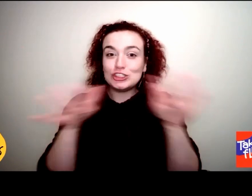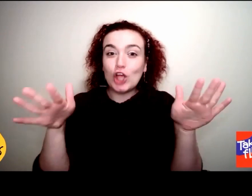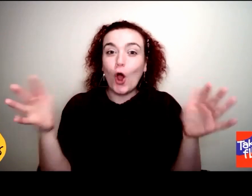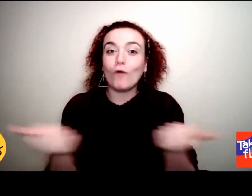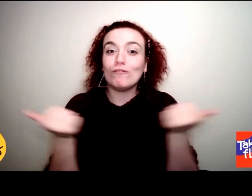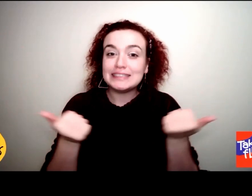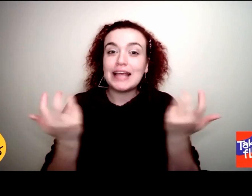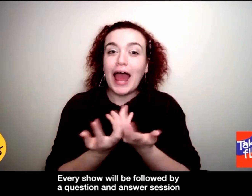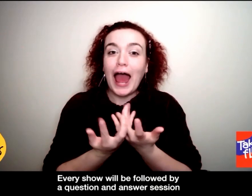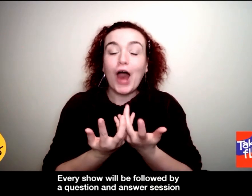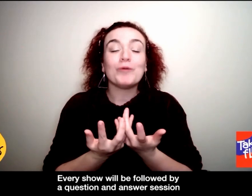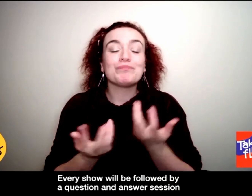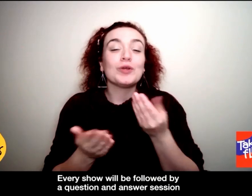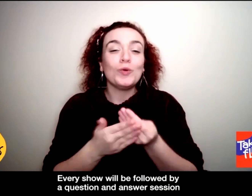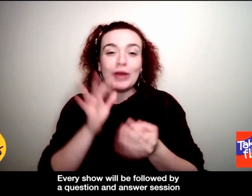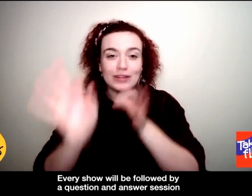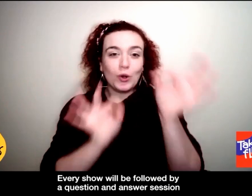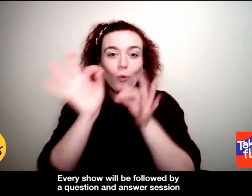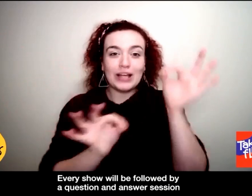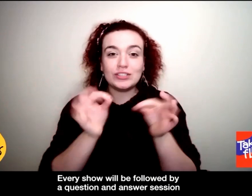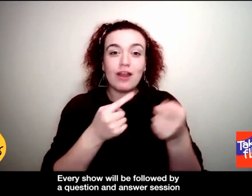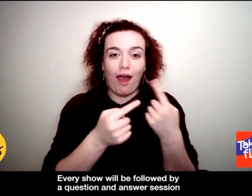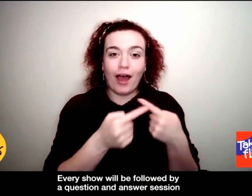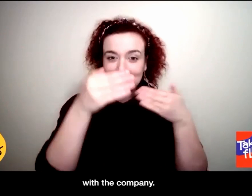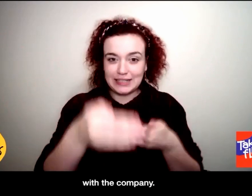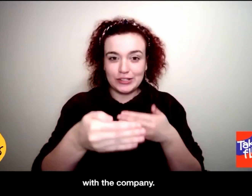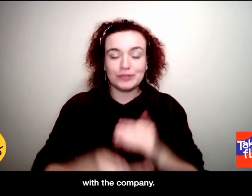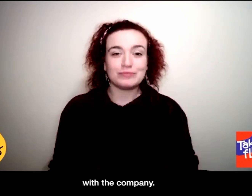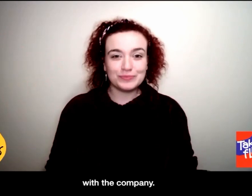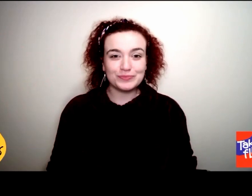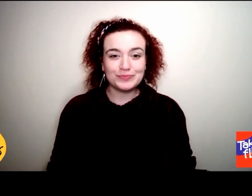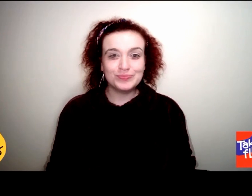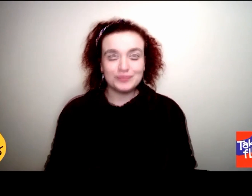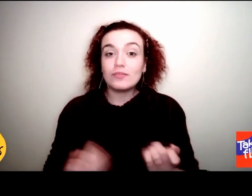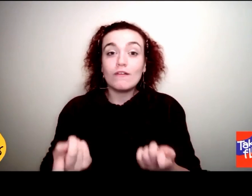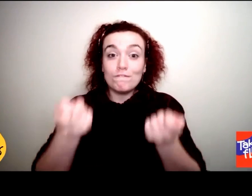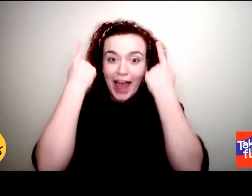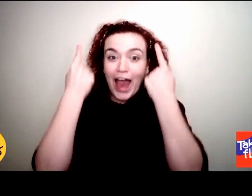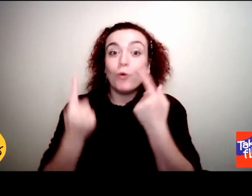even more. Every show will be followed by a question and answer session with the company.